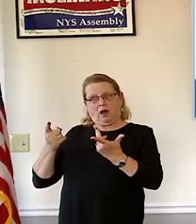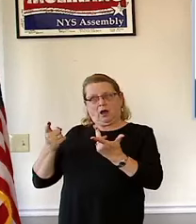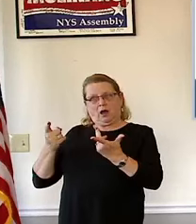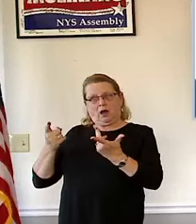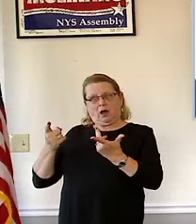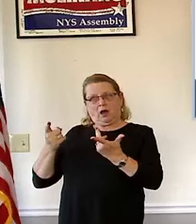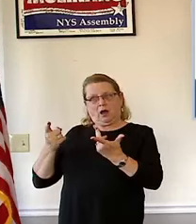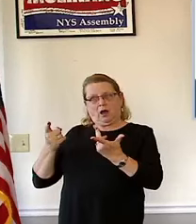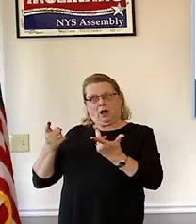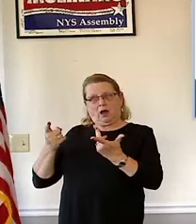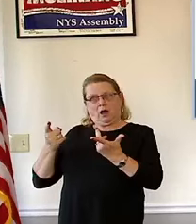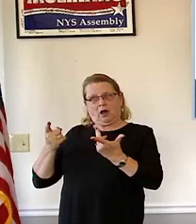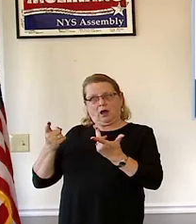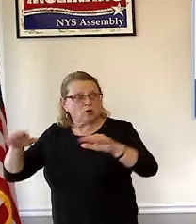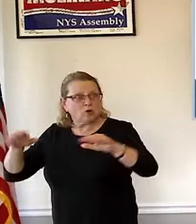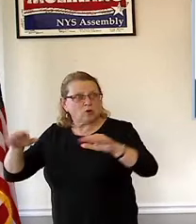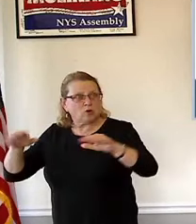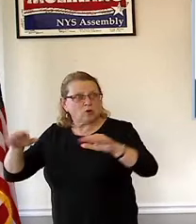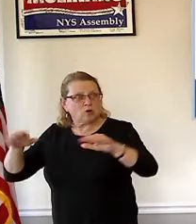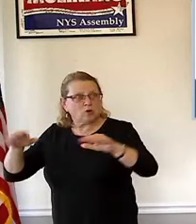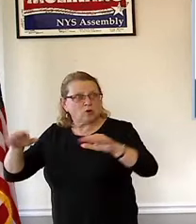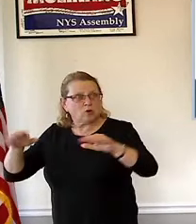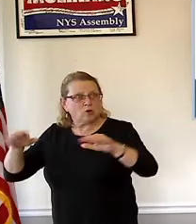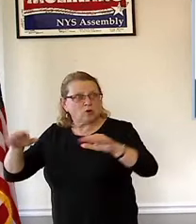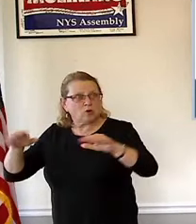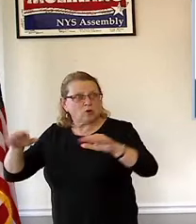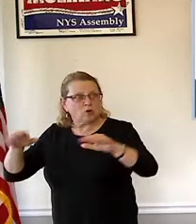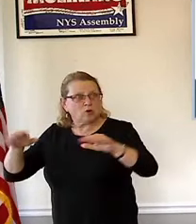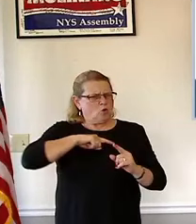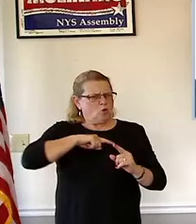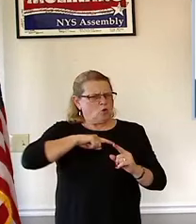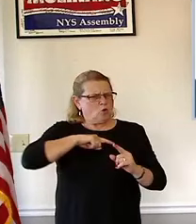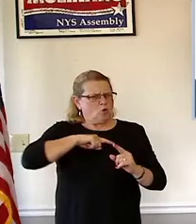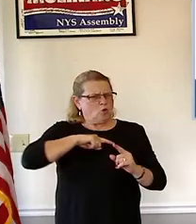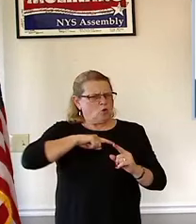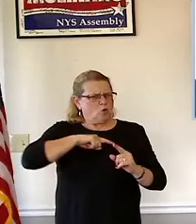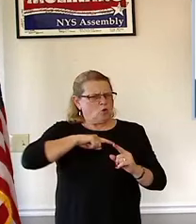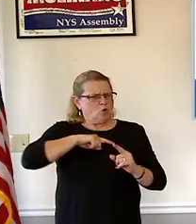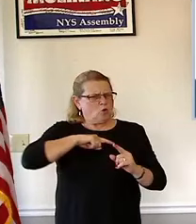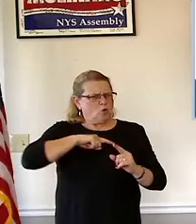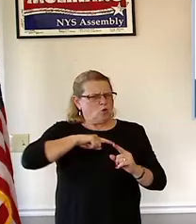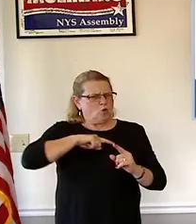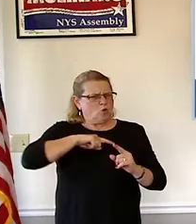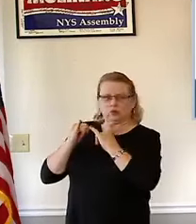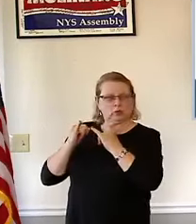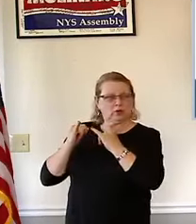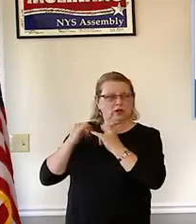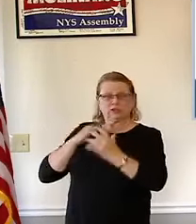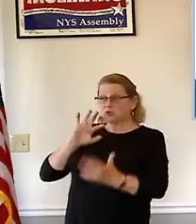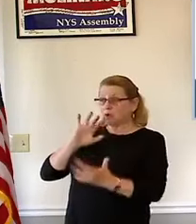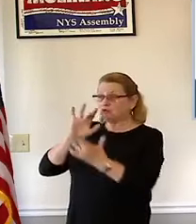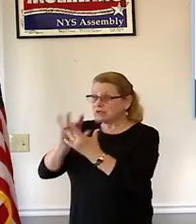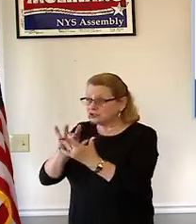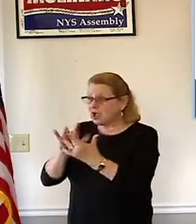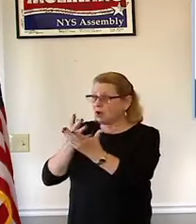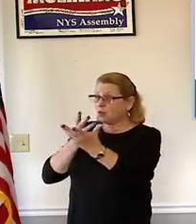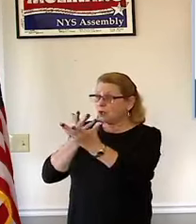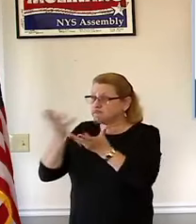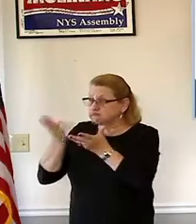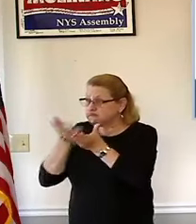interview. And that interview is us reaching out to that individual to know that if they know their